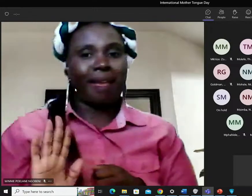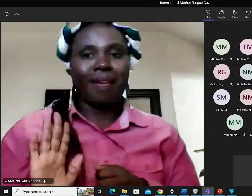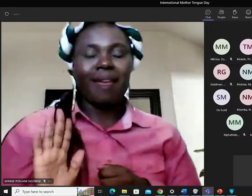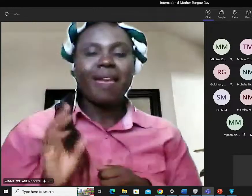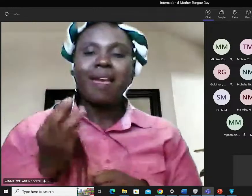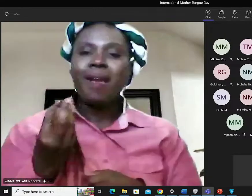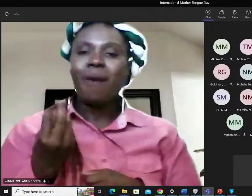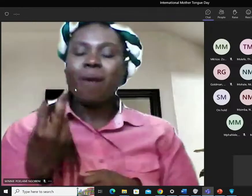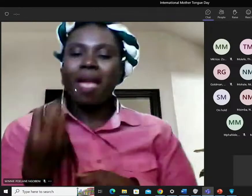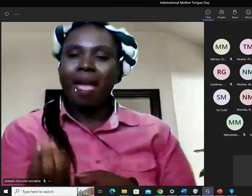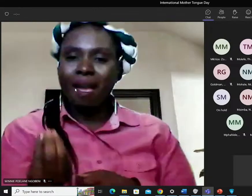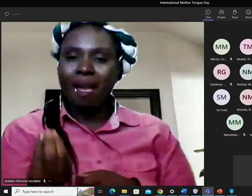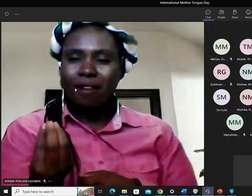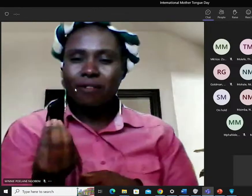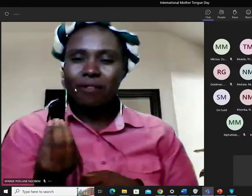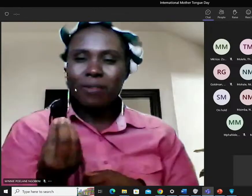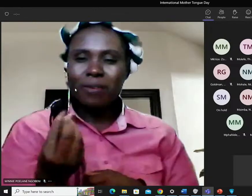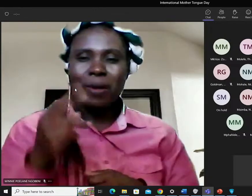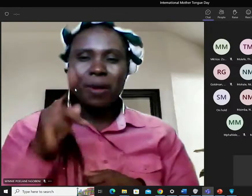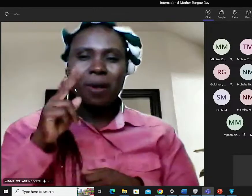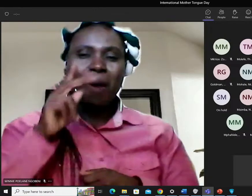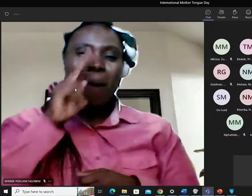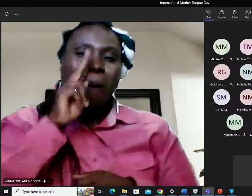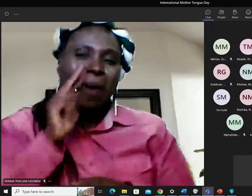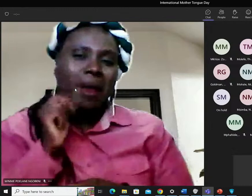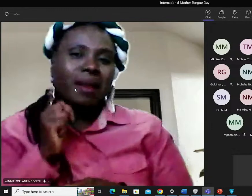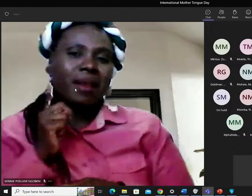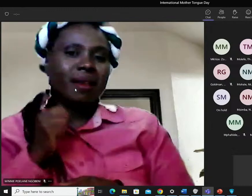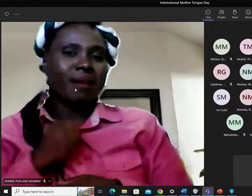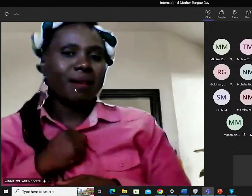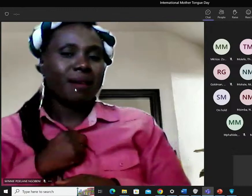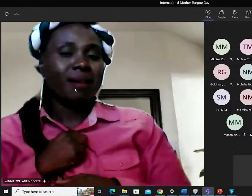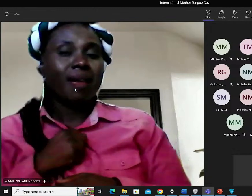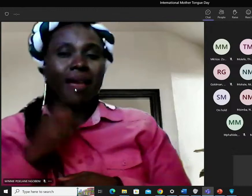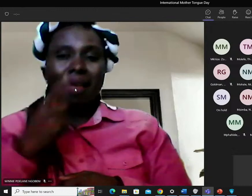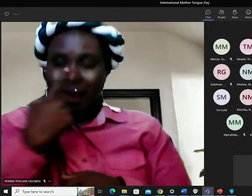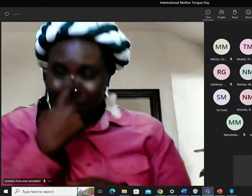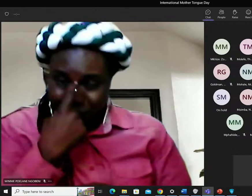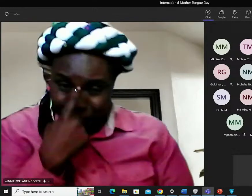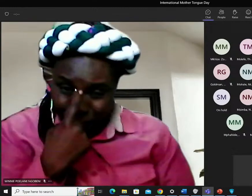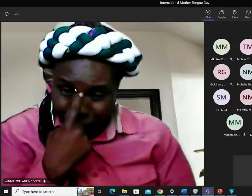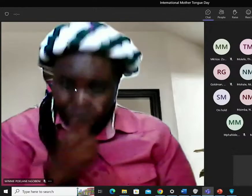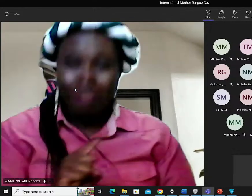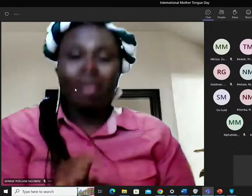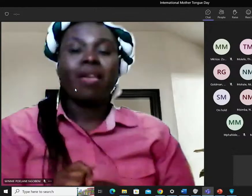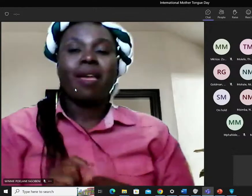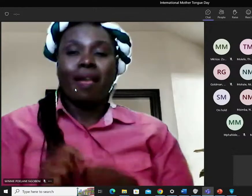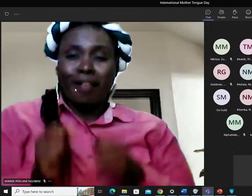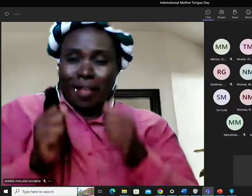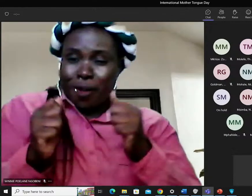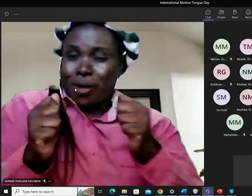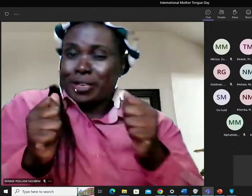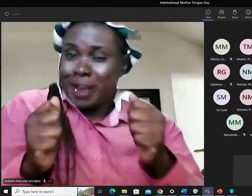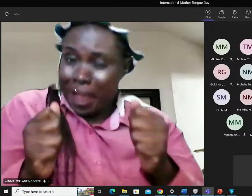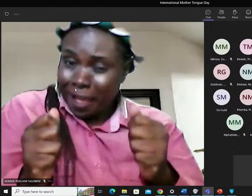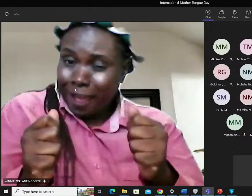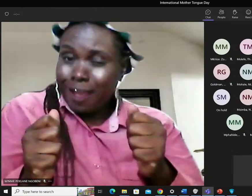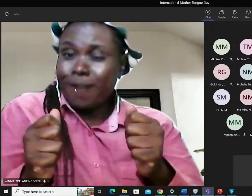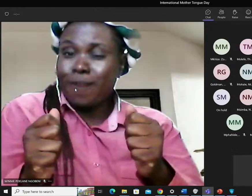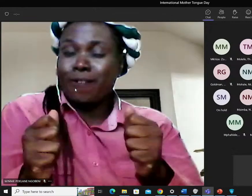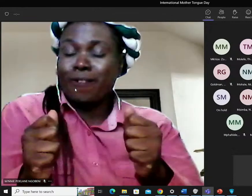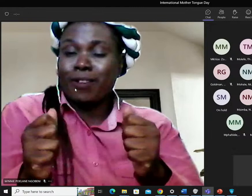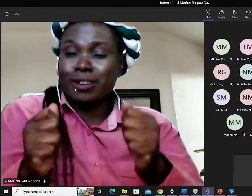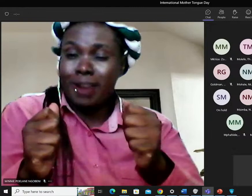had Winnie Ngobeni, Miss Winnie Ngobeni, and Miss Sophie Mabaso, who were also driving it